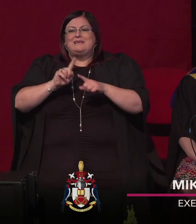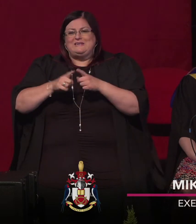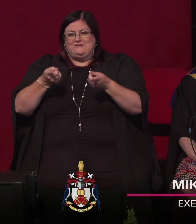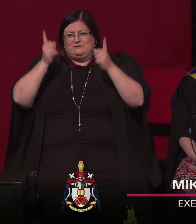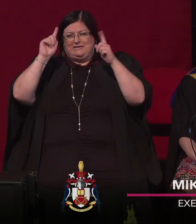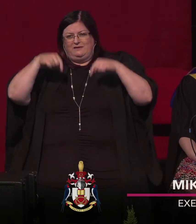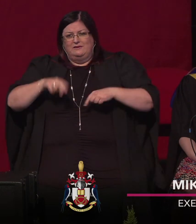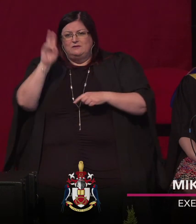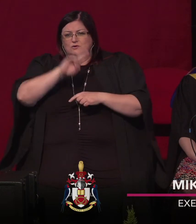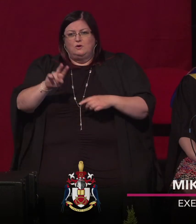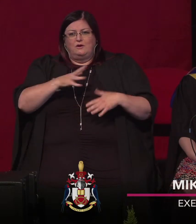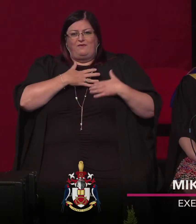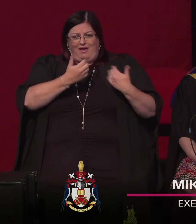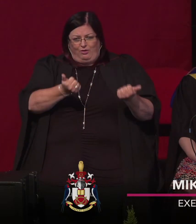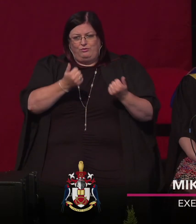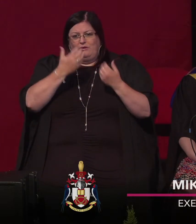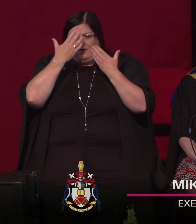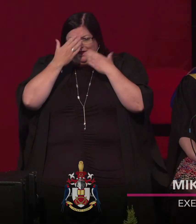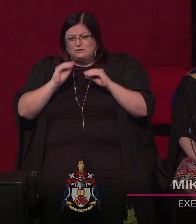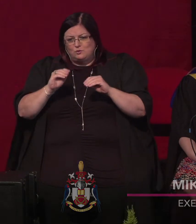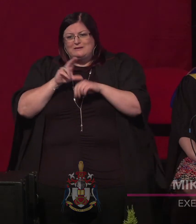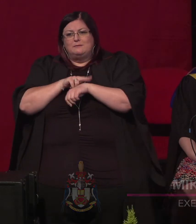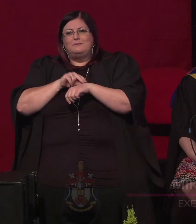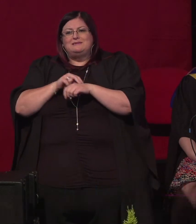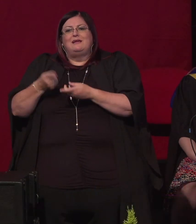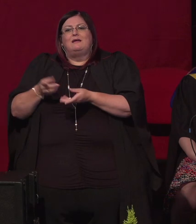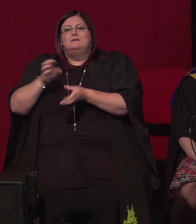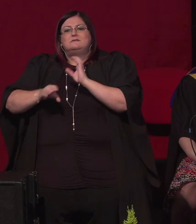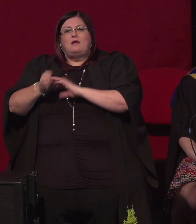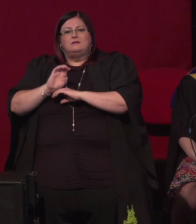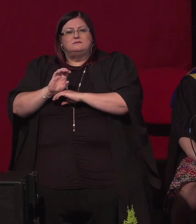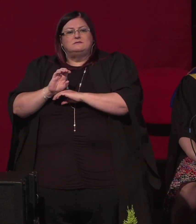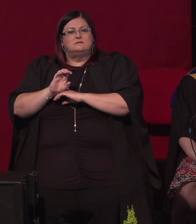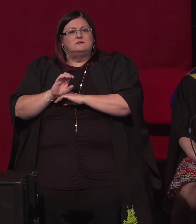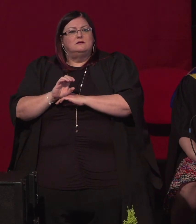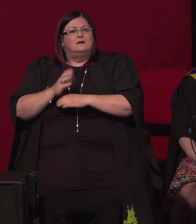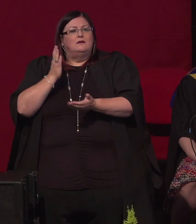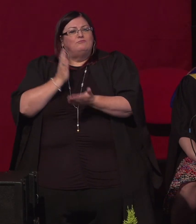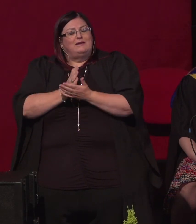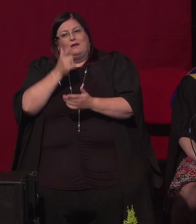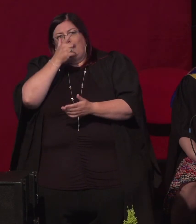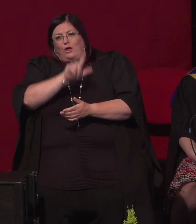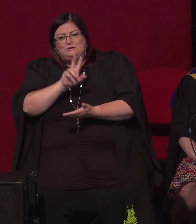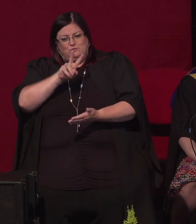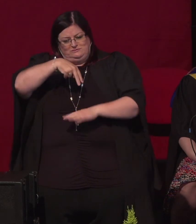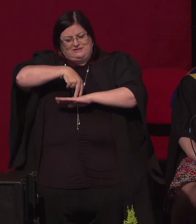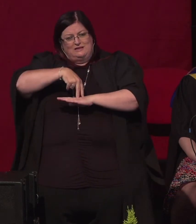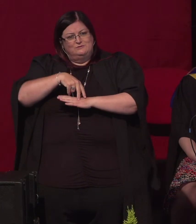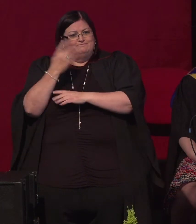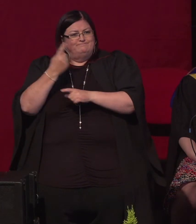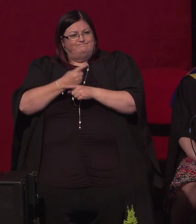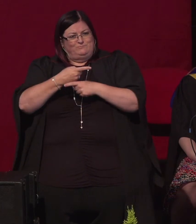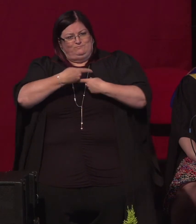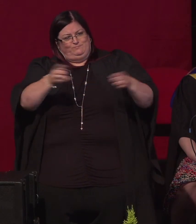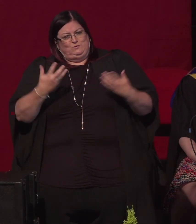of the School of Health, Education, Policing and Sciences, I'm privileged to be addressing you today.